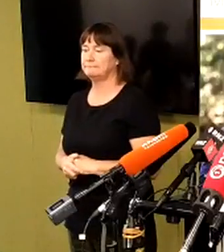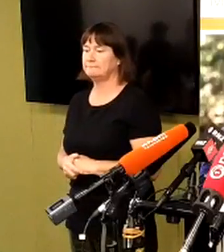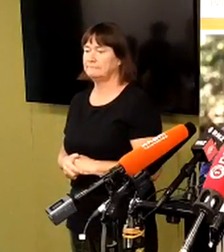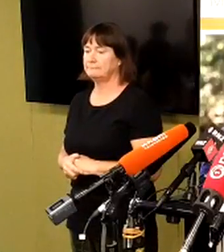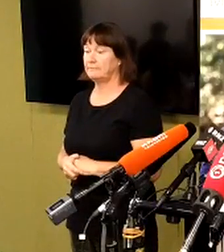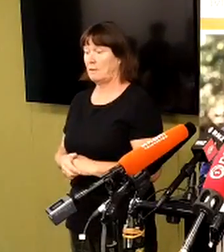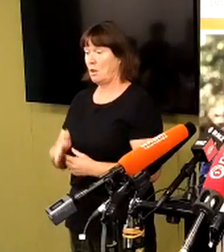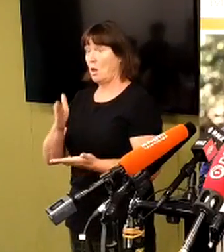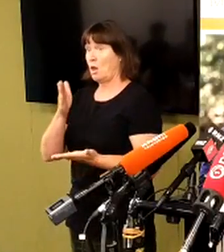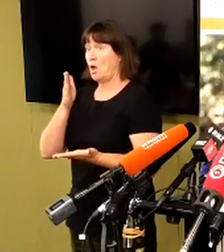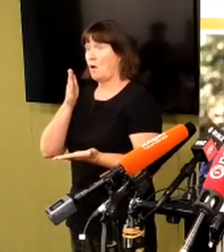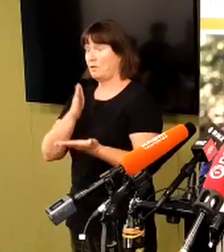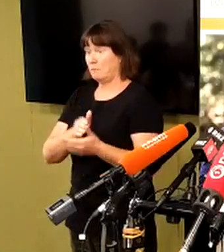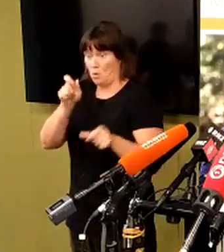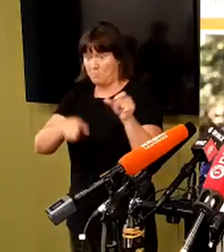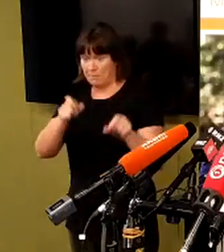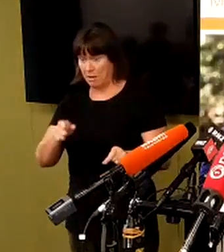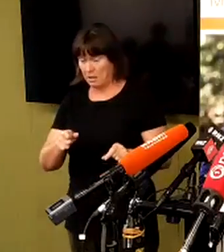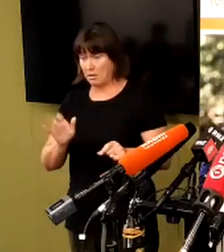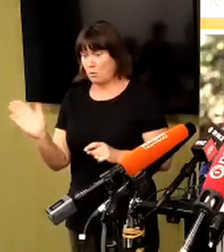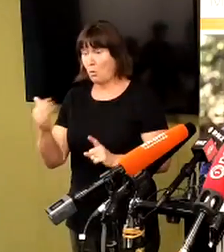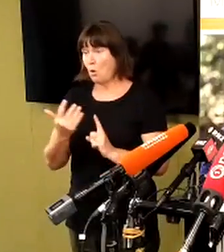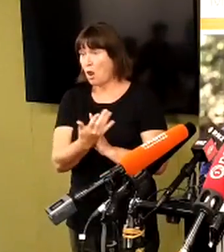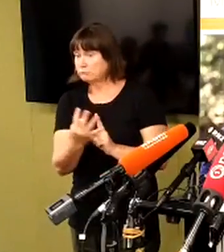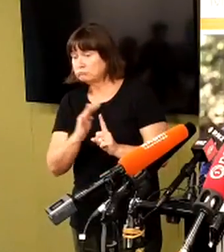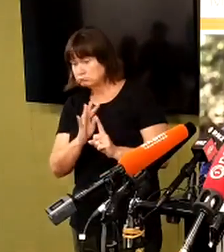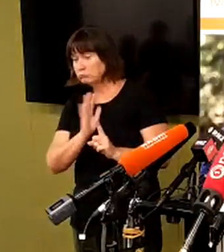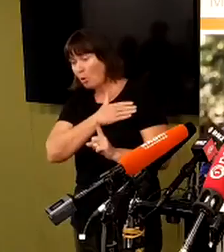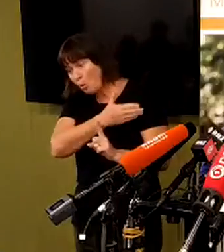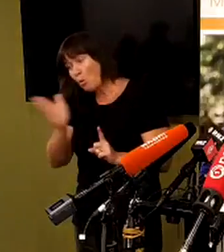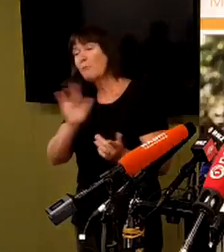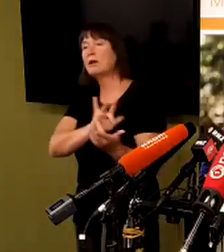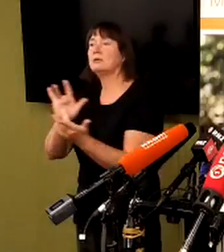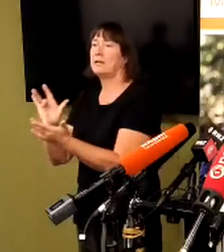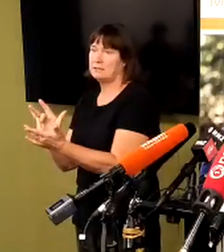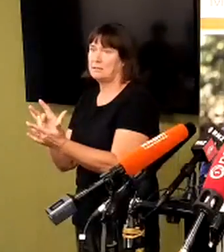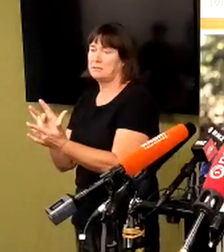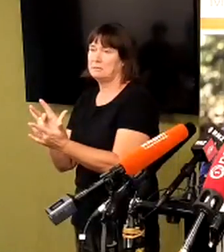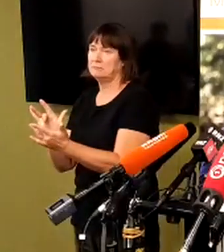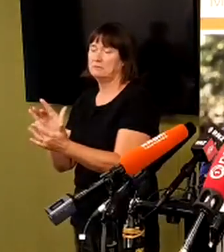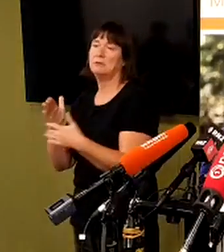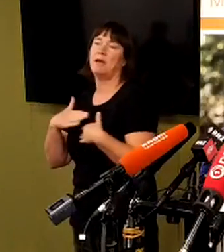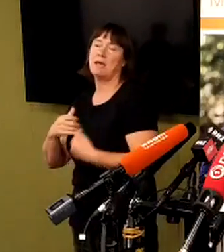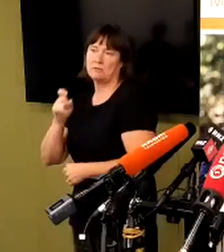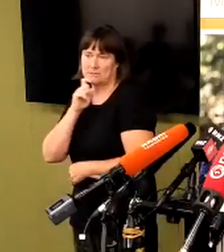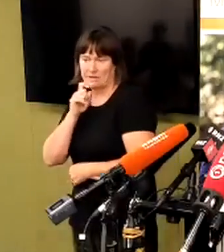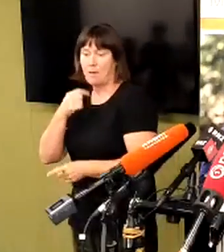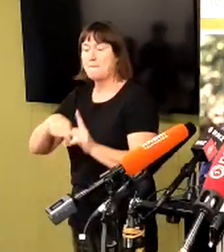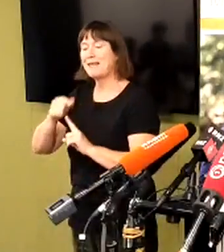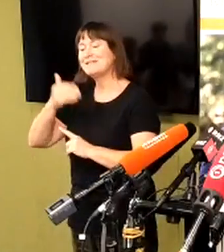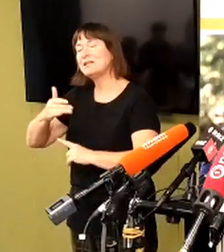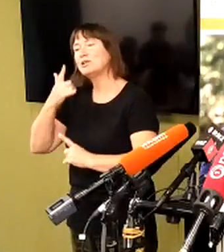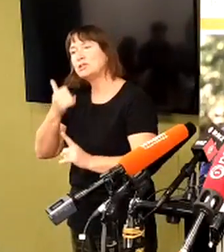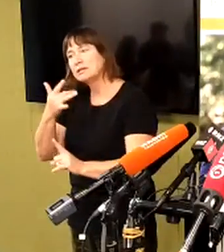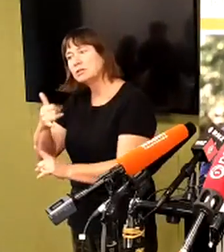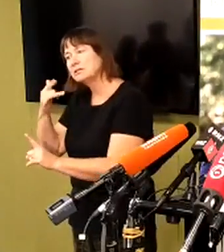contacts of the confirmed cases have been contacted by public health staff. They are also checked in on daily to see